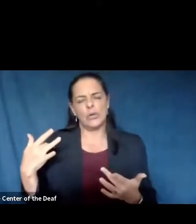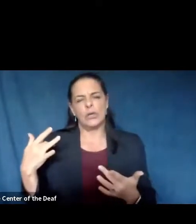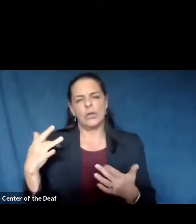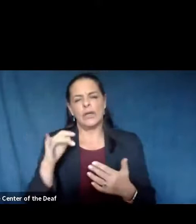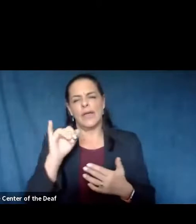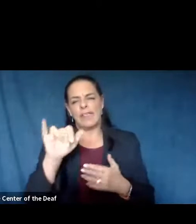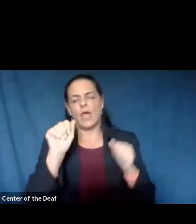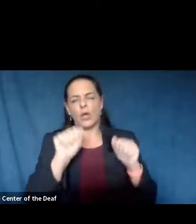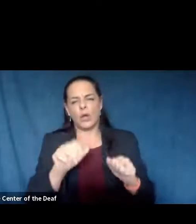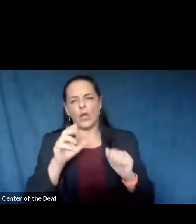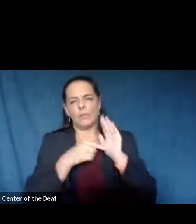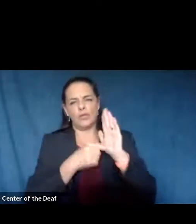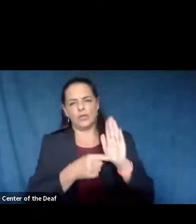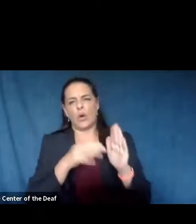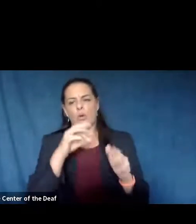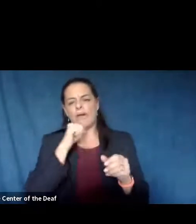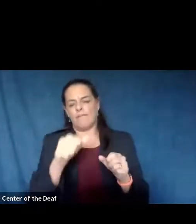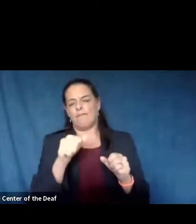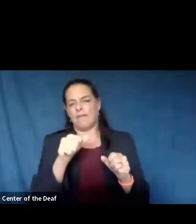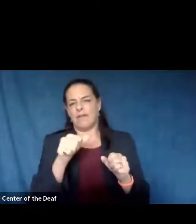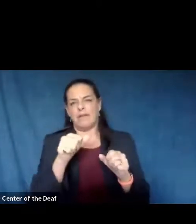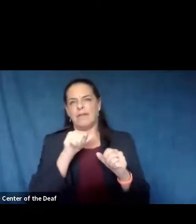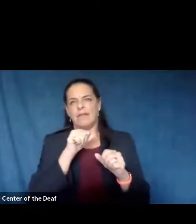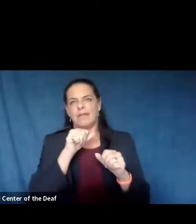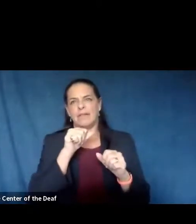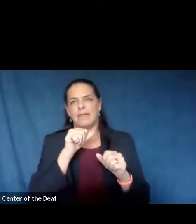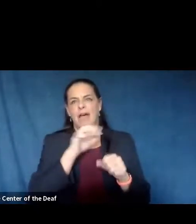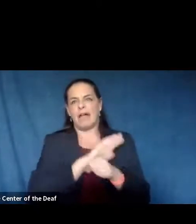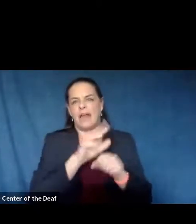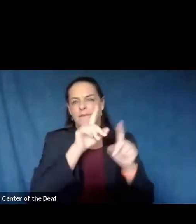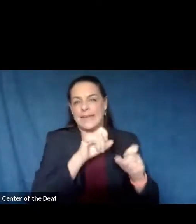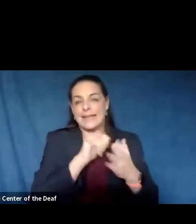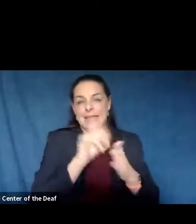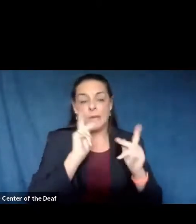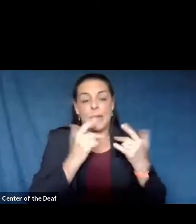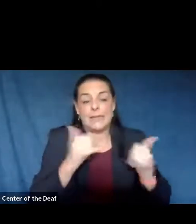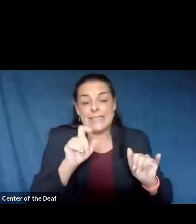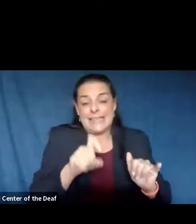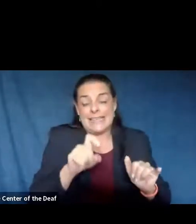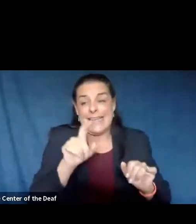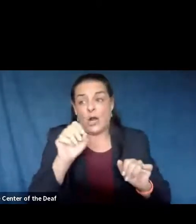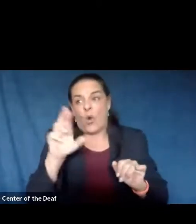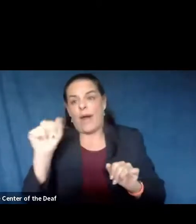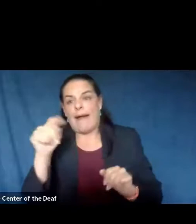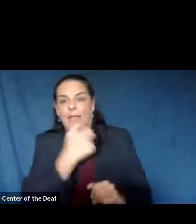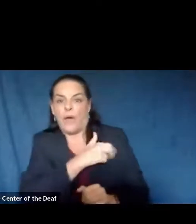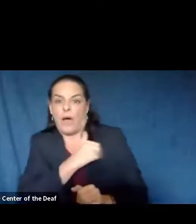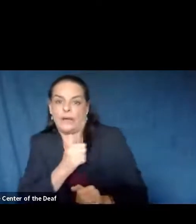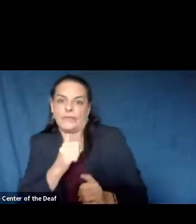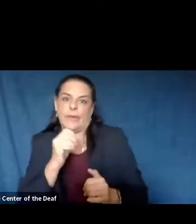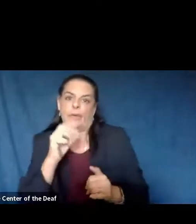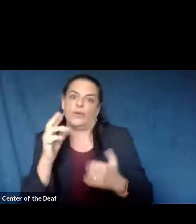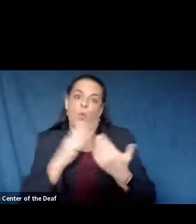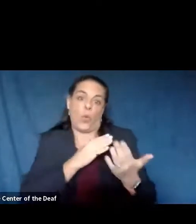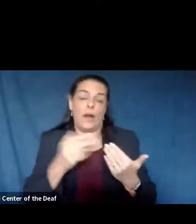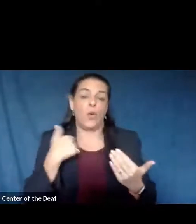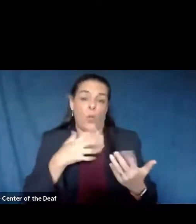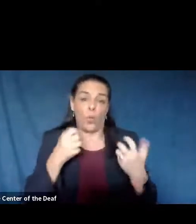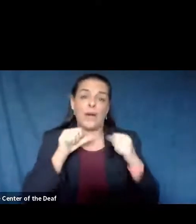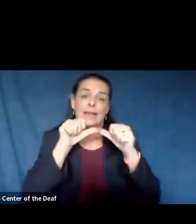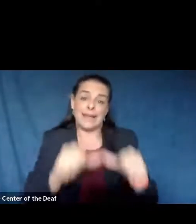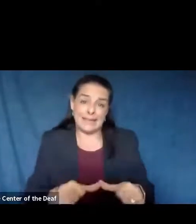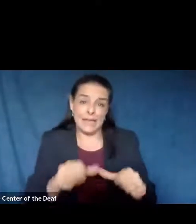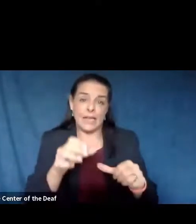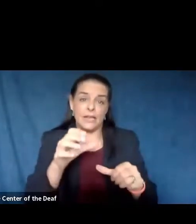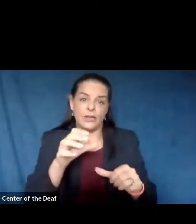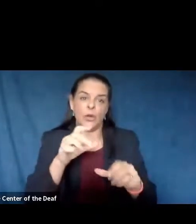could be a reflection of the lack of testing, but people are still seeking care when they need it at the hospitals, as they should, and we want them to continue to do.